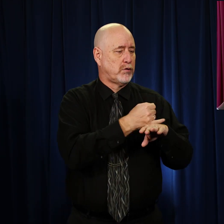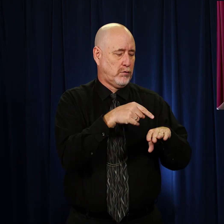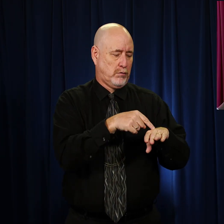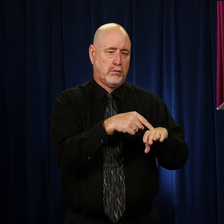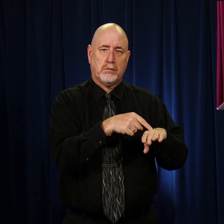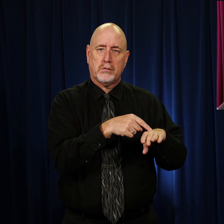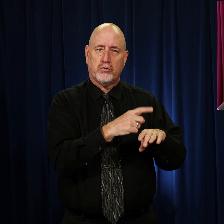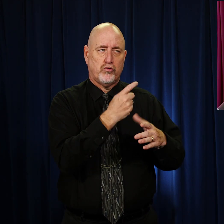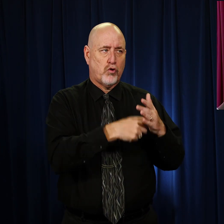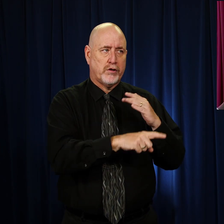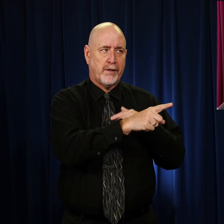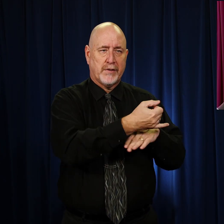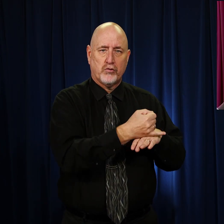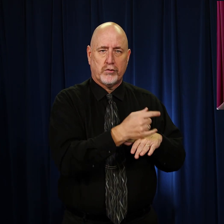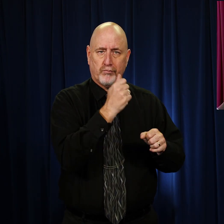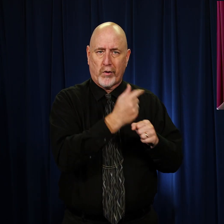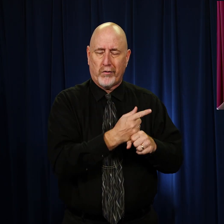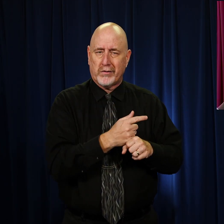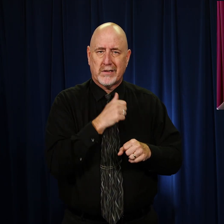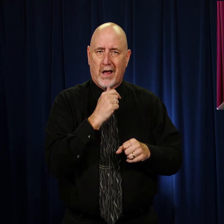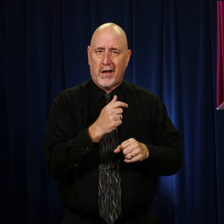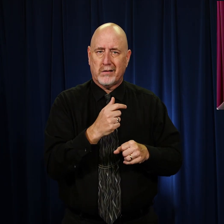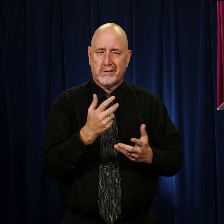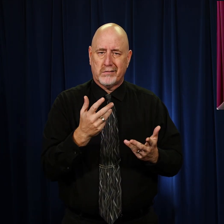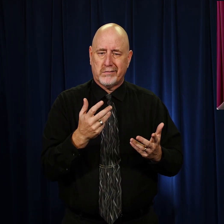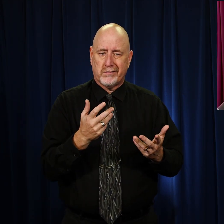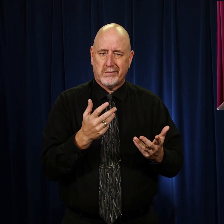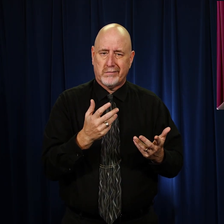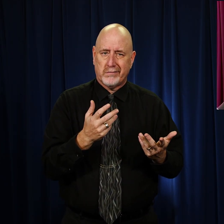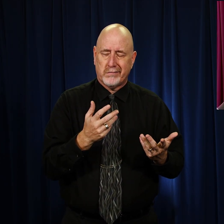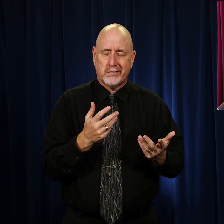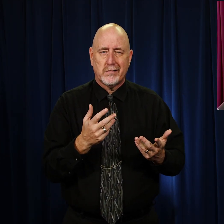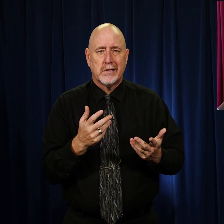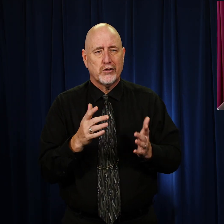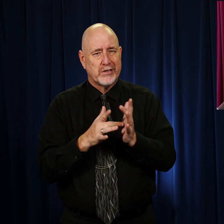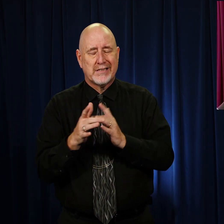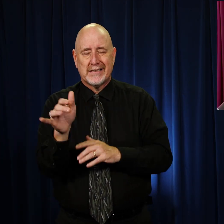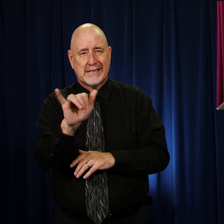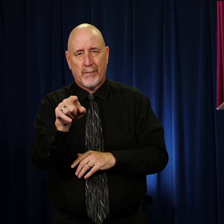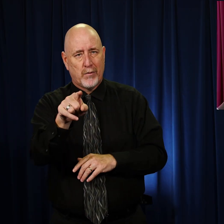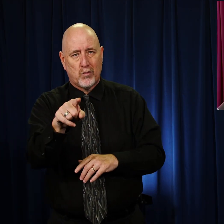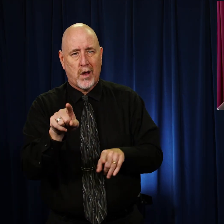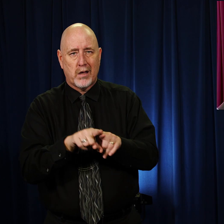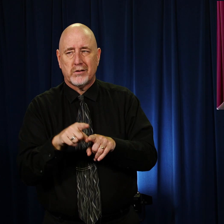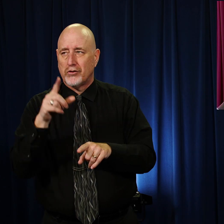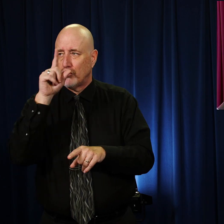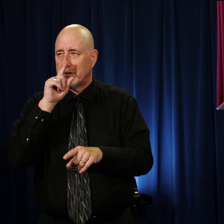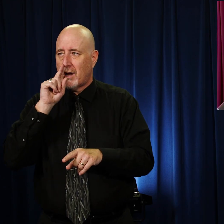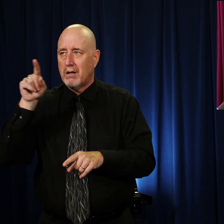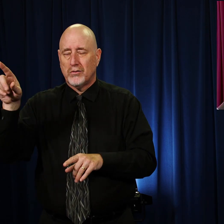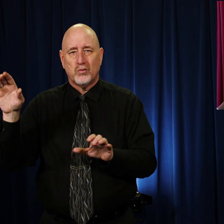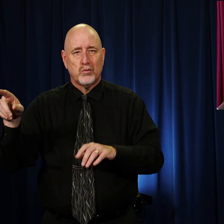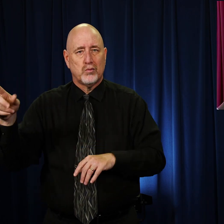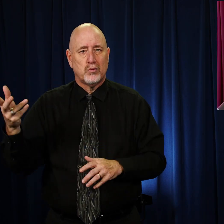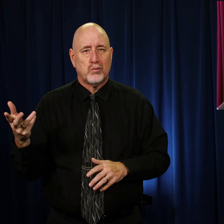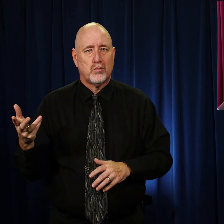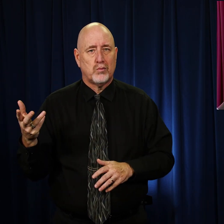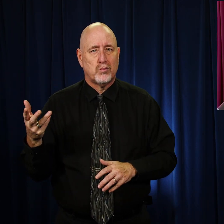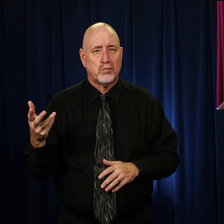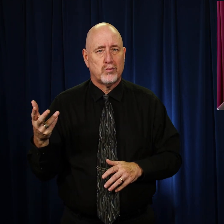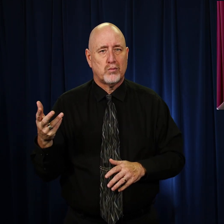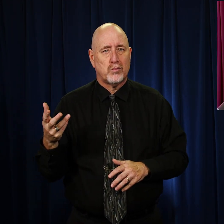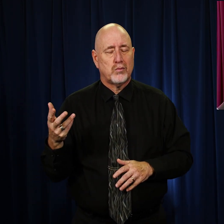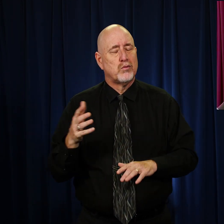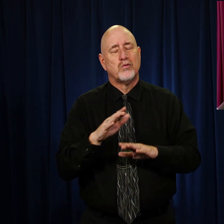to your brethren. So Jesus is saying you're doing the same thing that the Gentiles are doing.